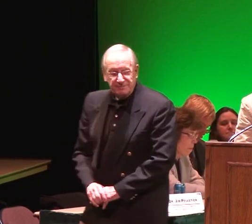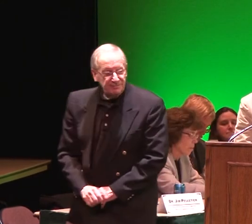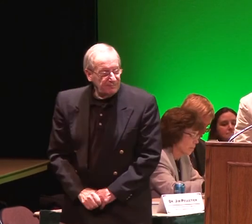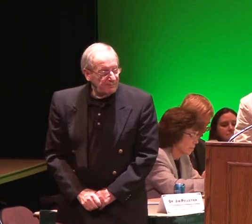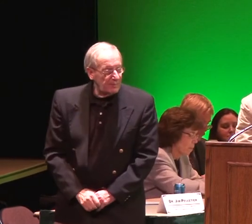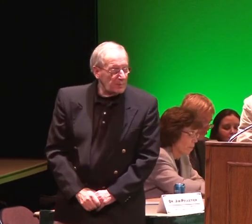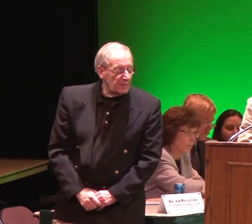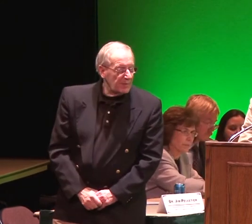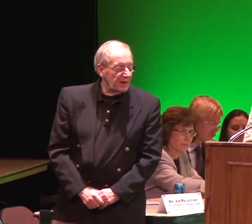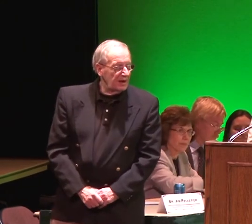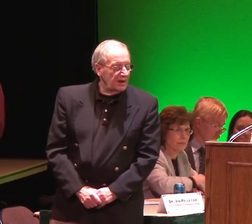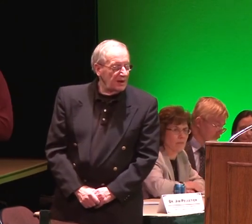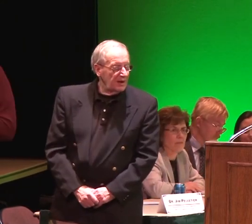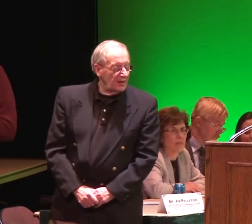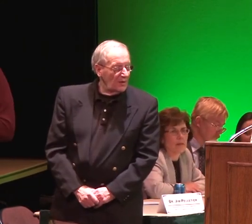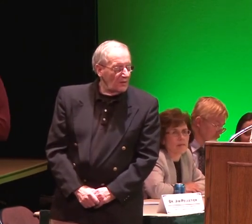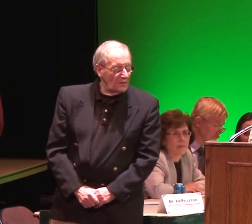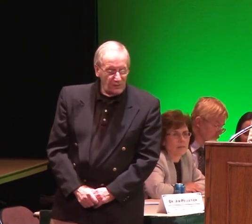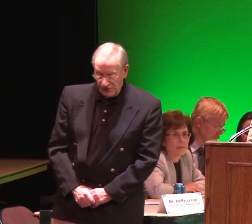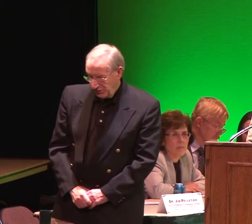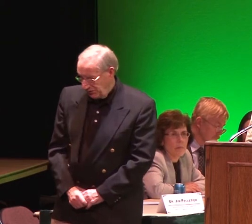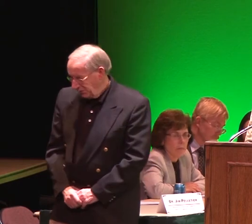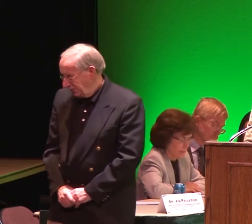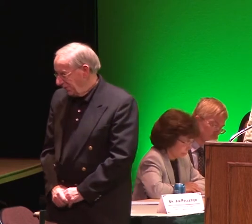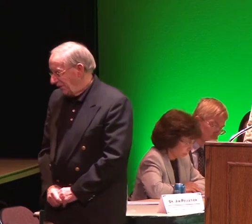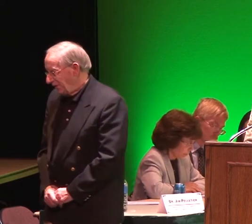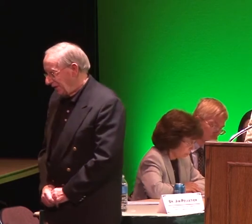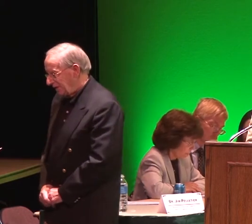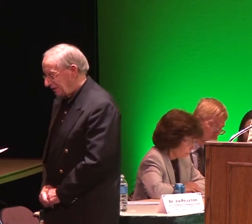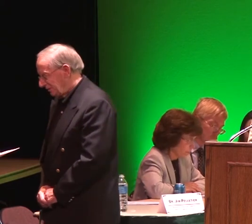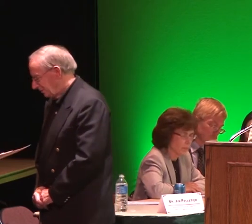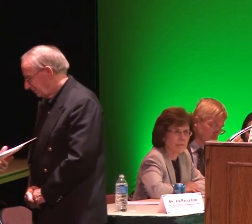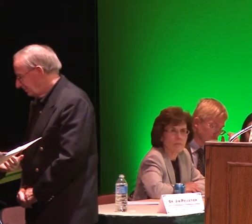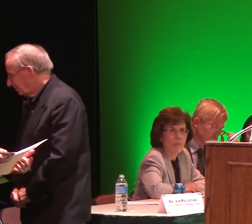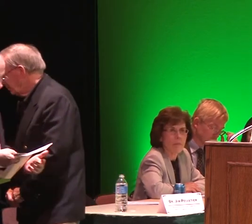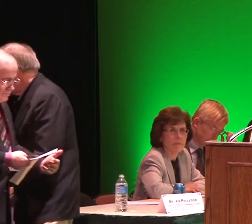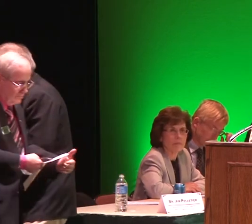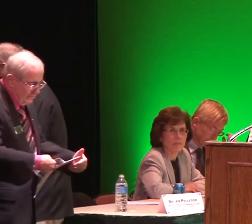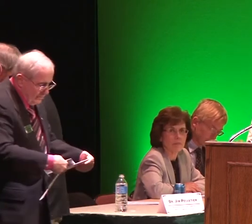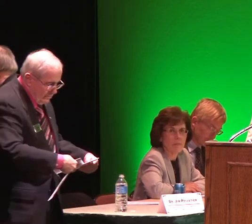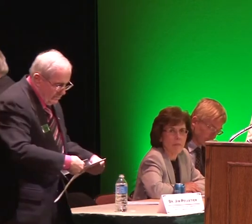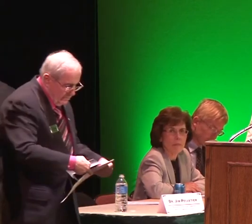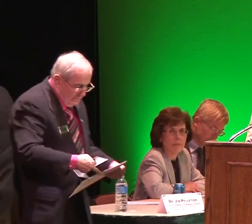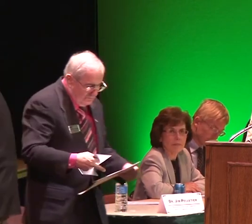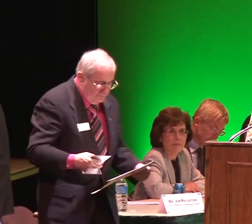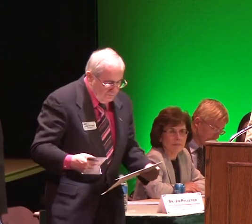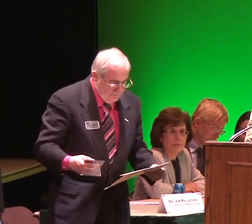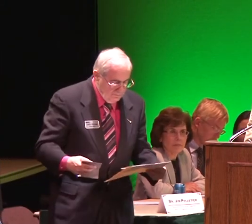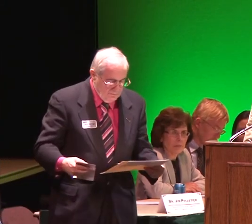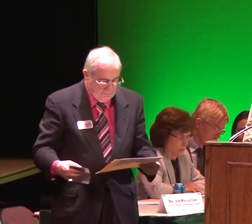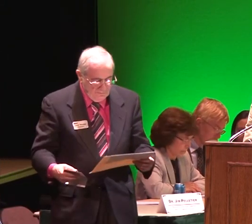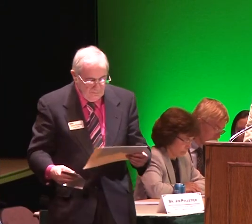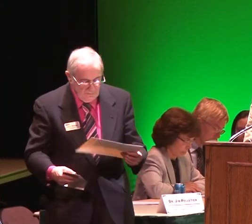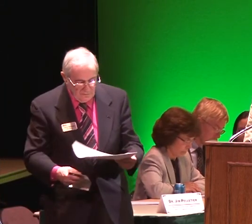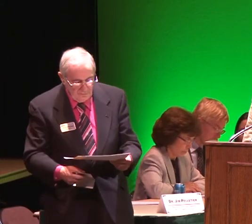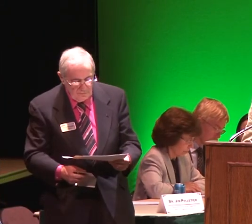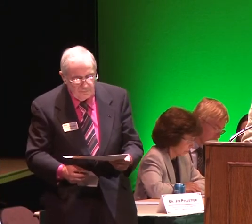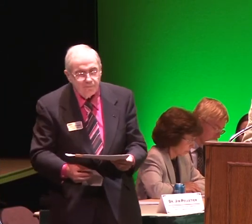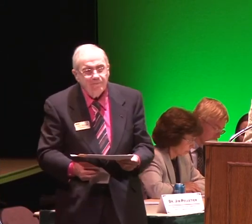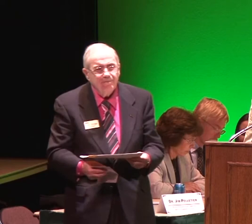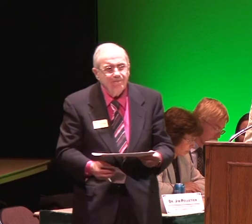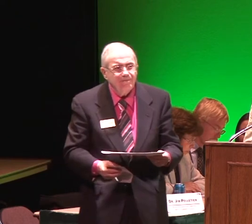Good evening, everyone. The third place senior division winners from Somerset Berkeley High School,